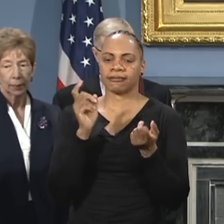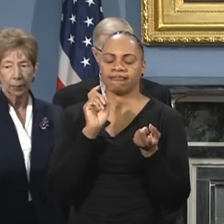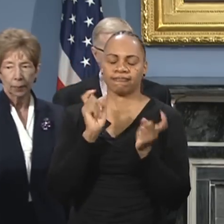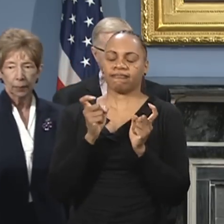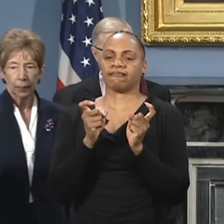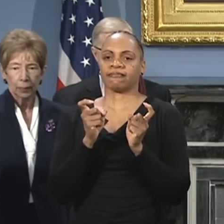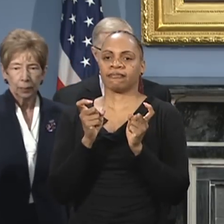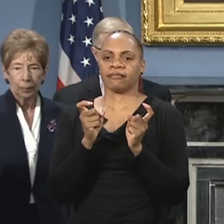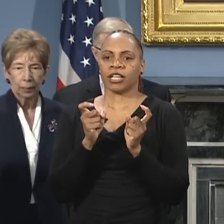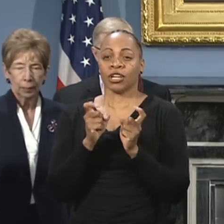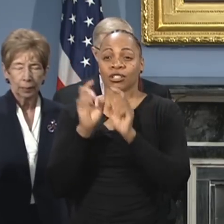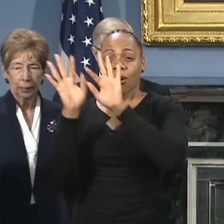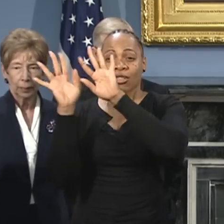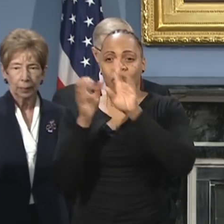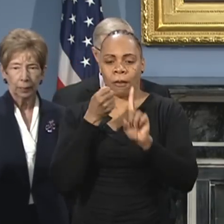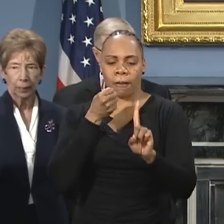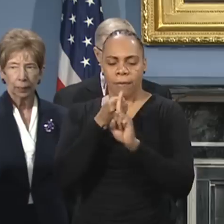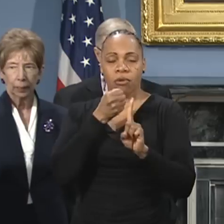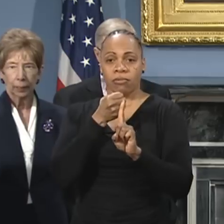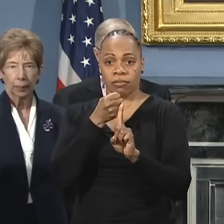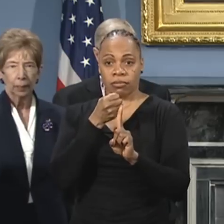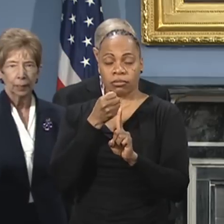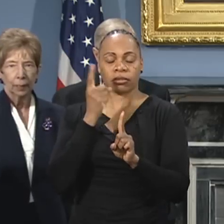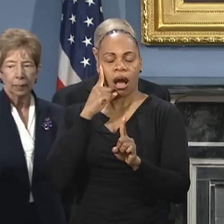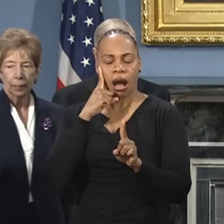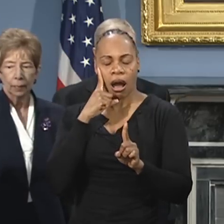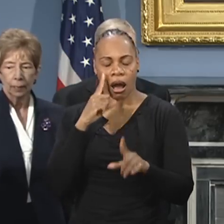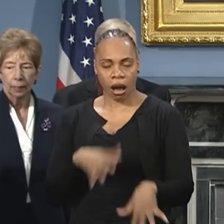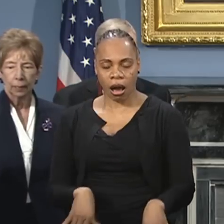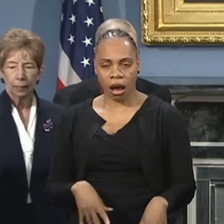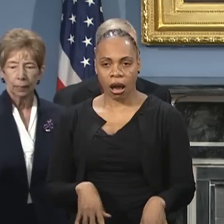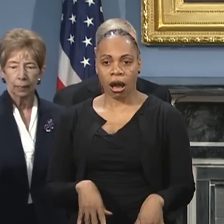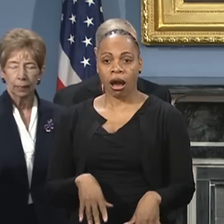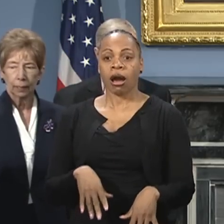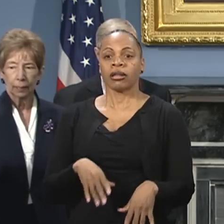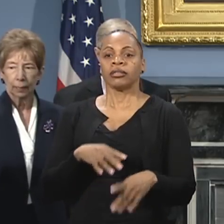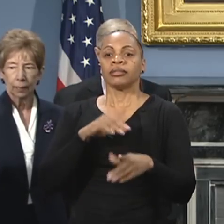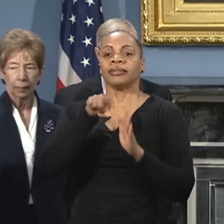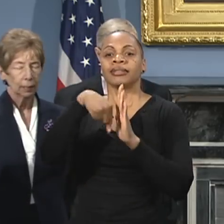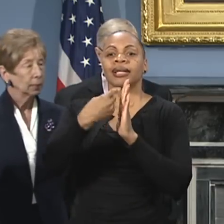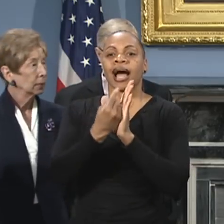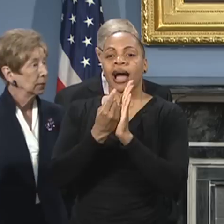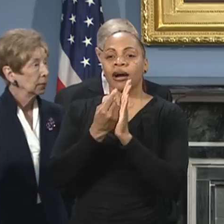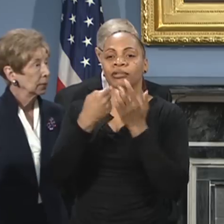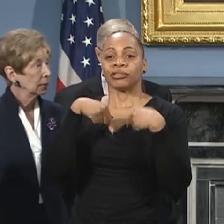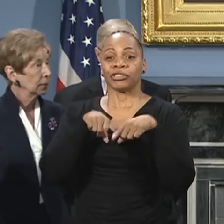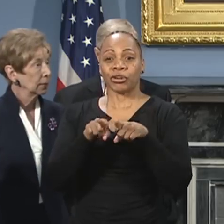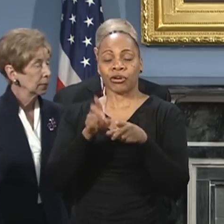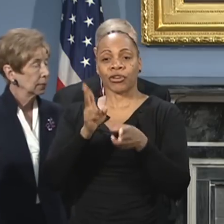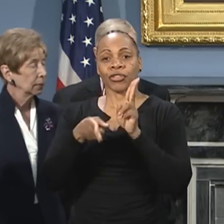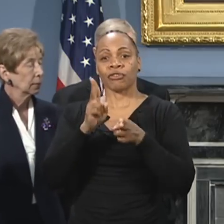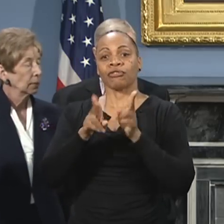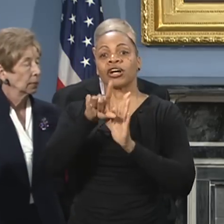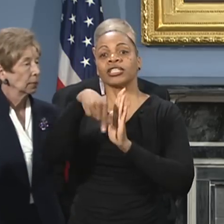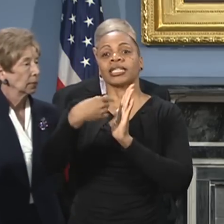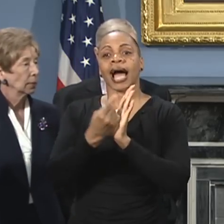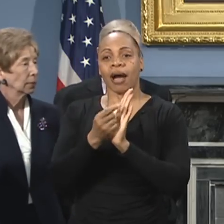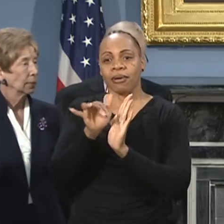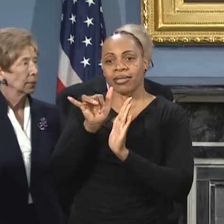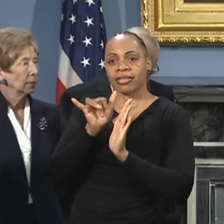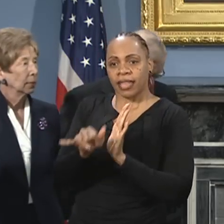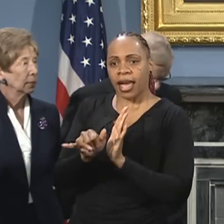storm hit surprisingly fast in the hours leading up to rush hour. So I think that was the central strategic